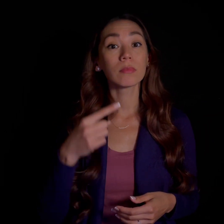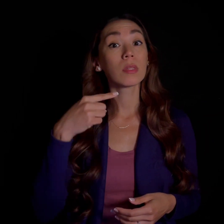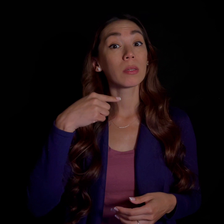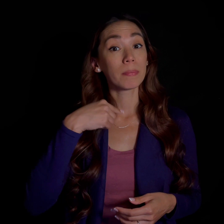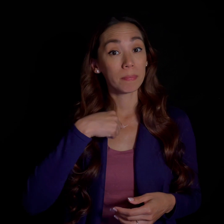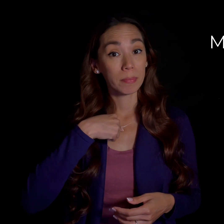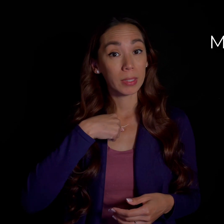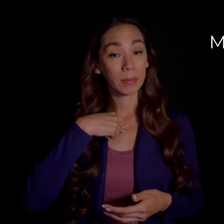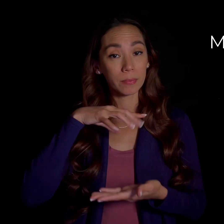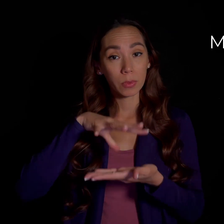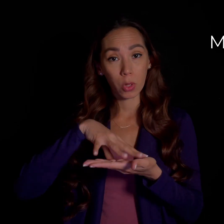Me learning ASL.